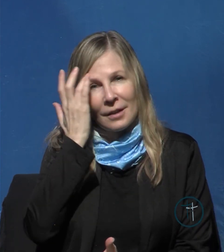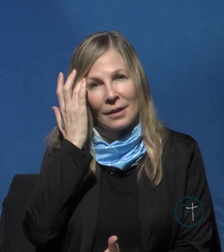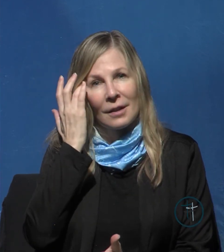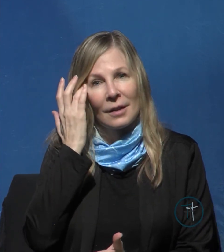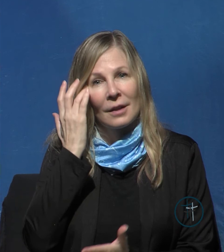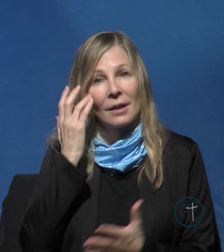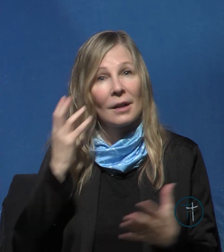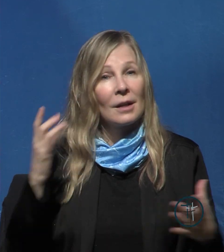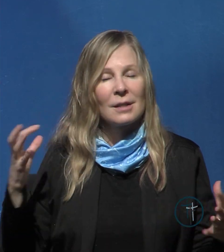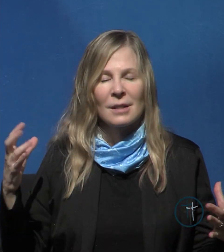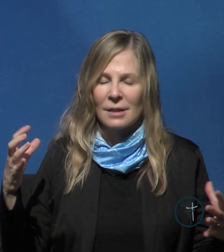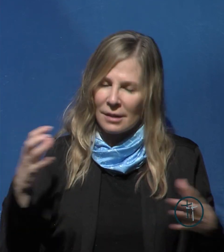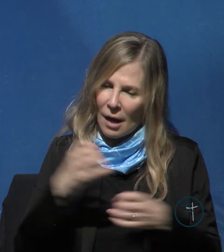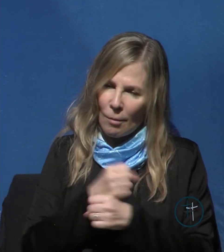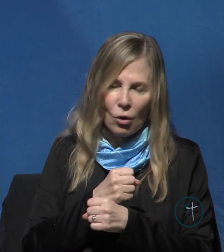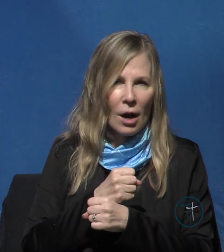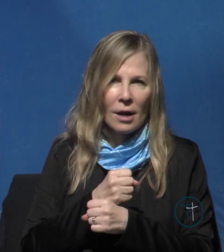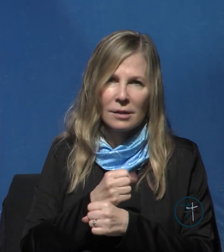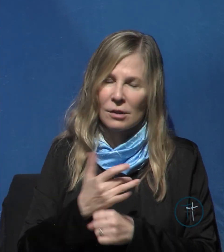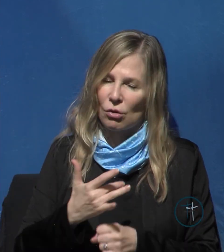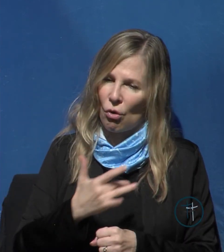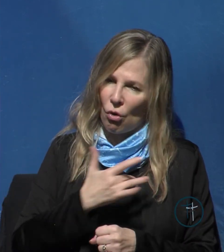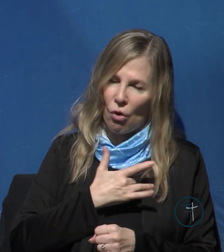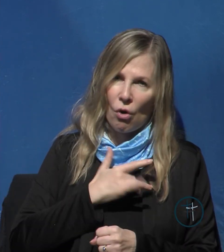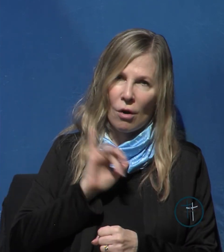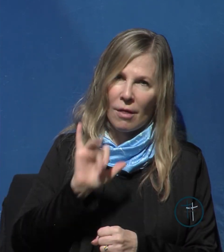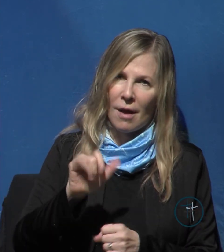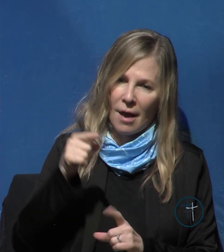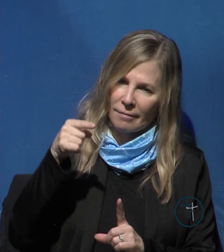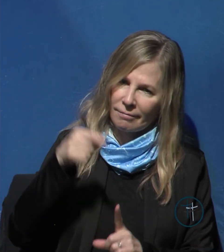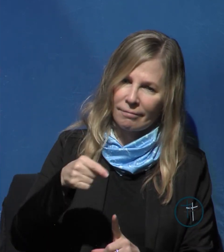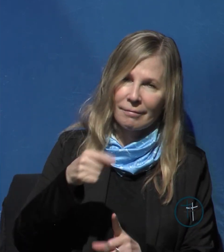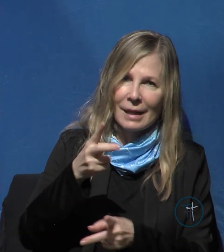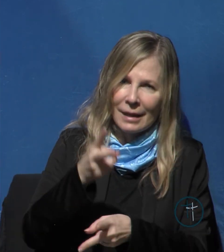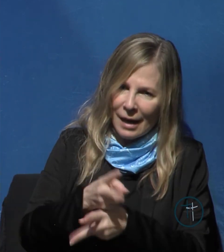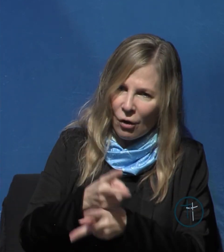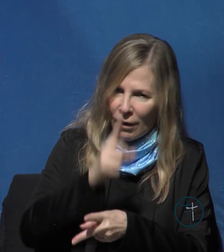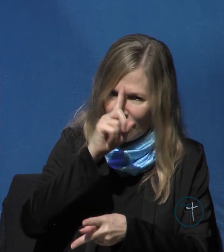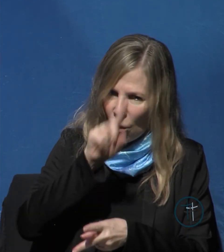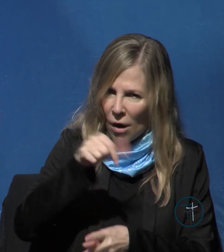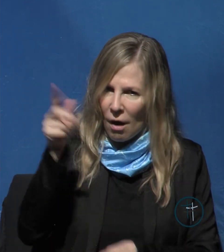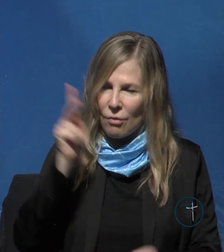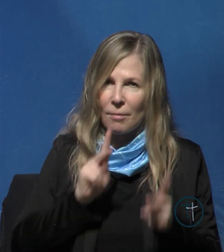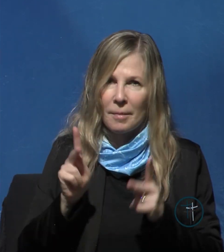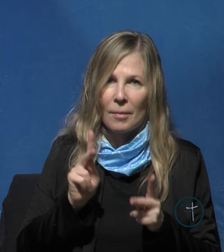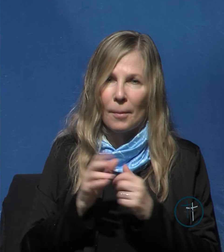And it summarizes the heart of caring for others.